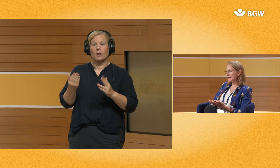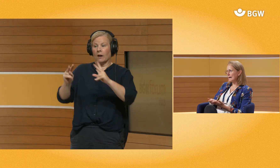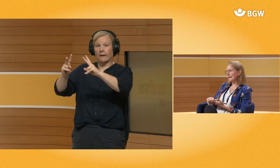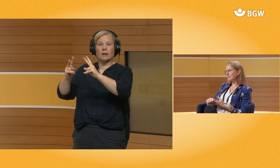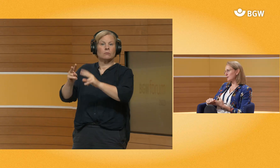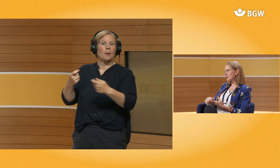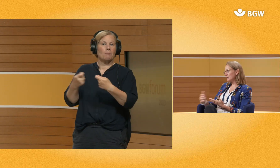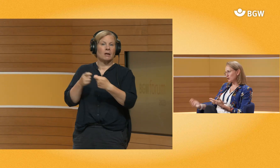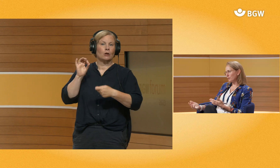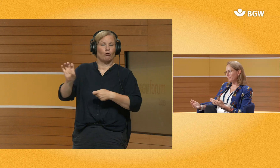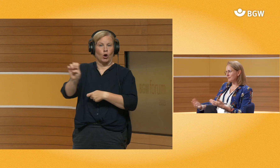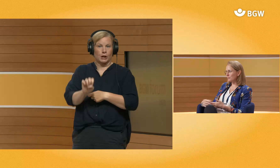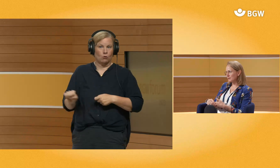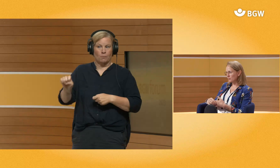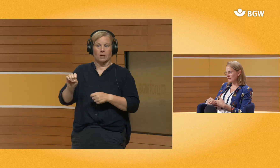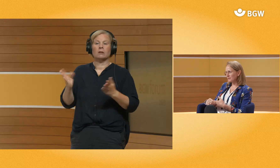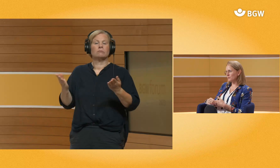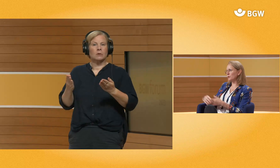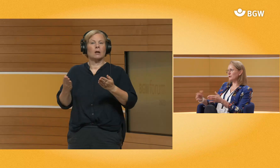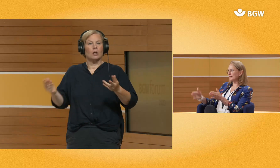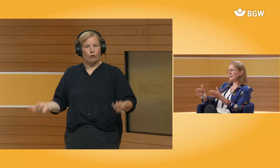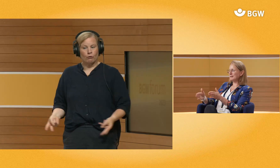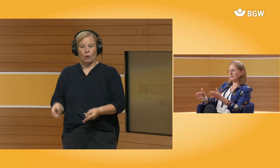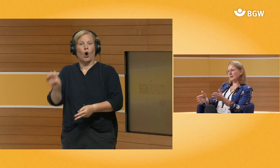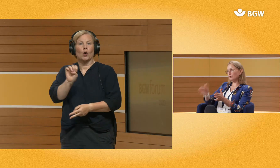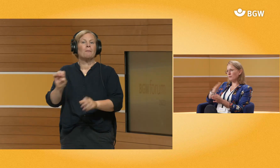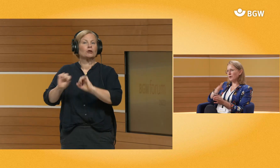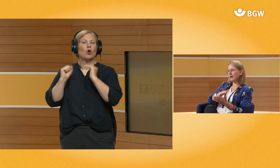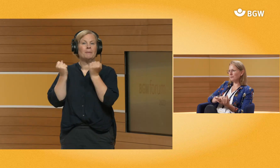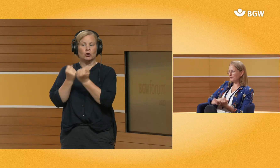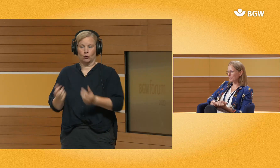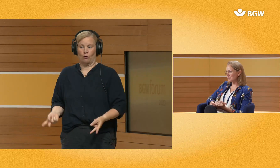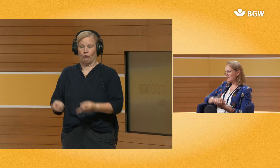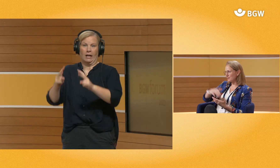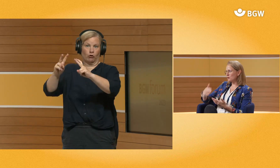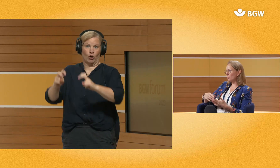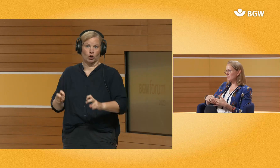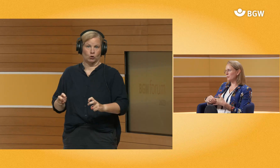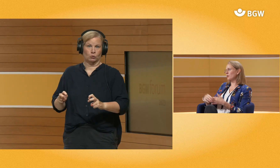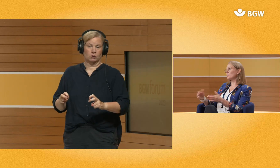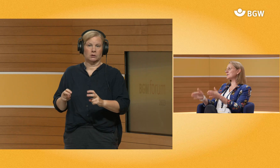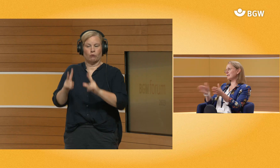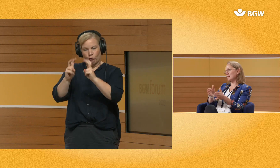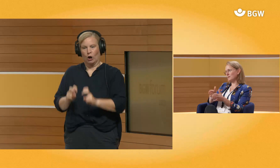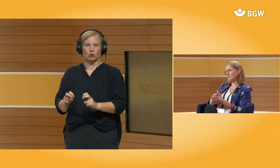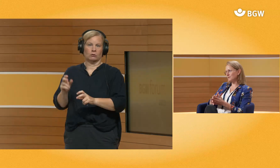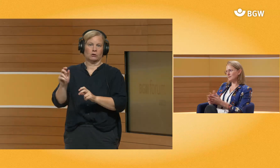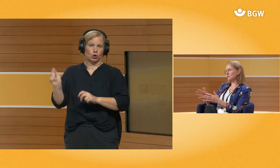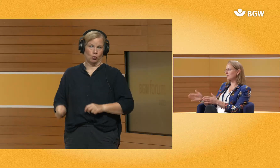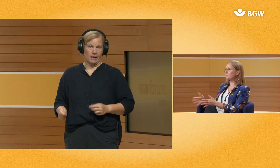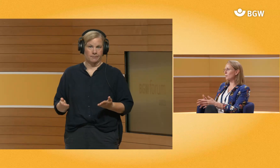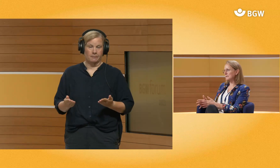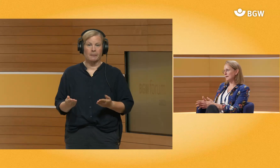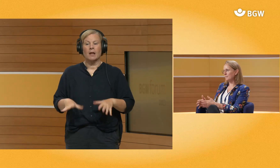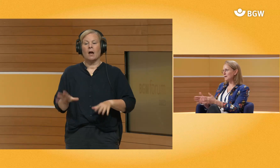Commission, and it started in January 2020, so we're like with 4.5 years in total, we're almost at the end of the study.